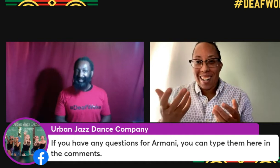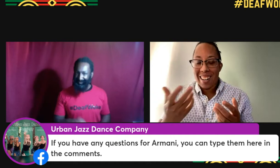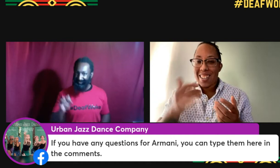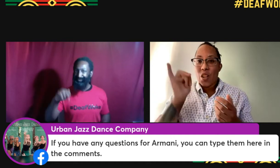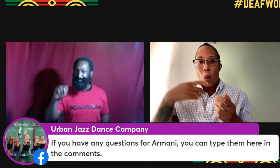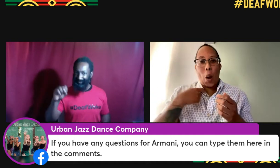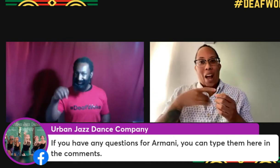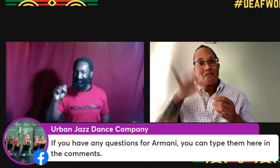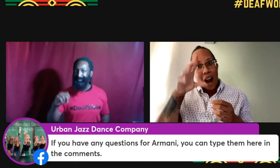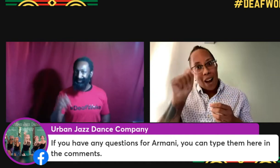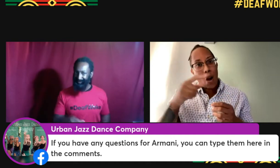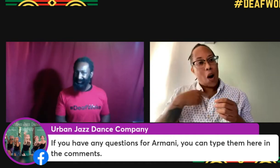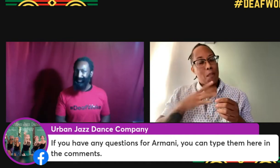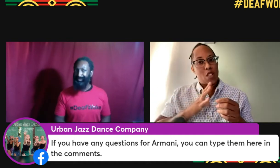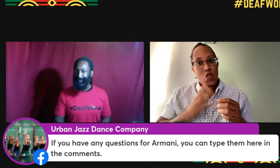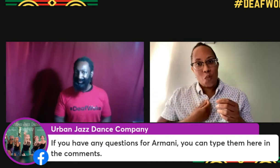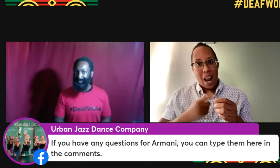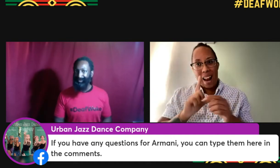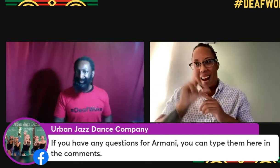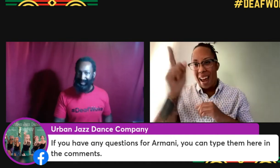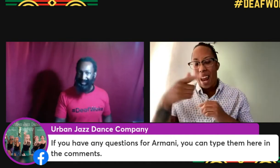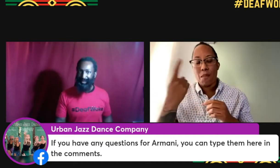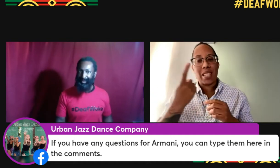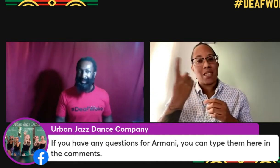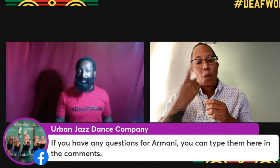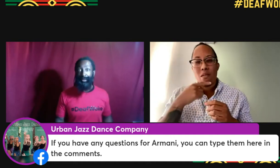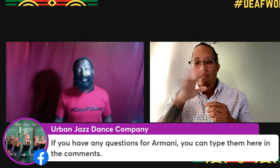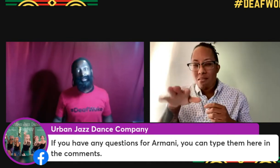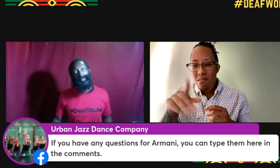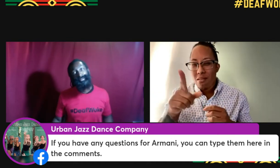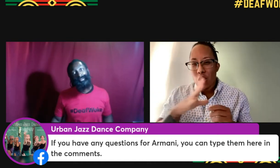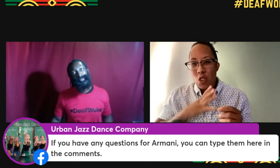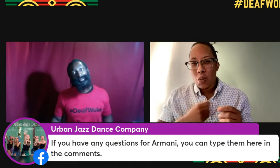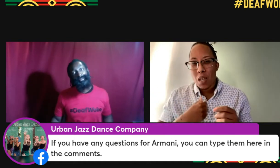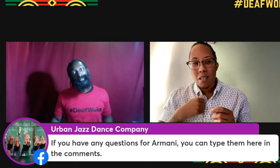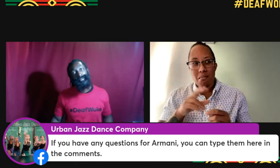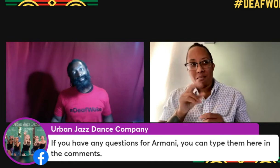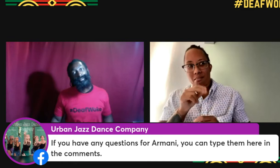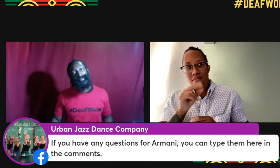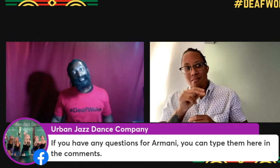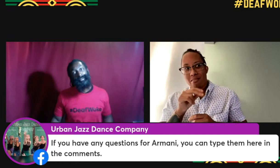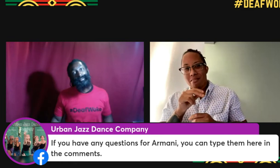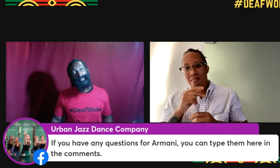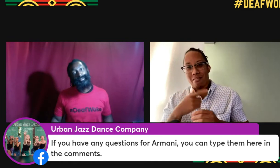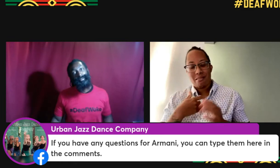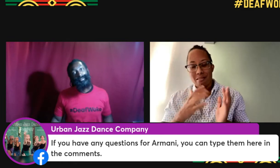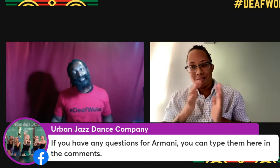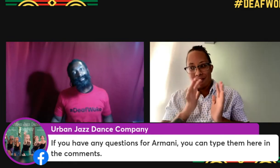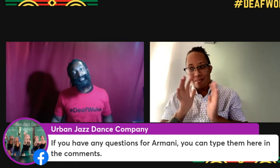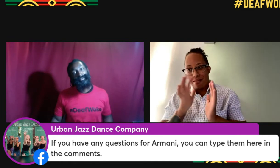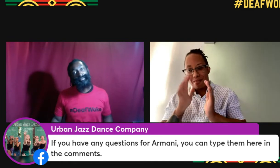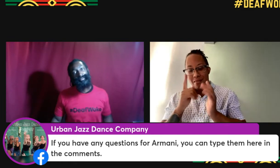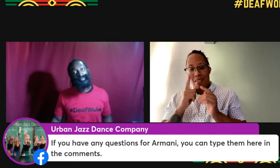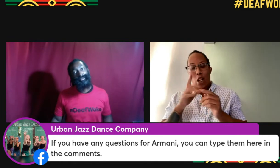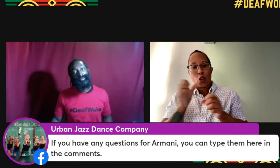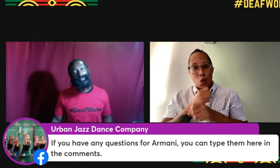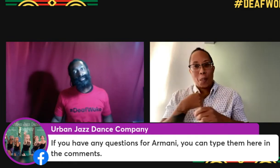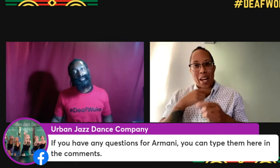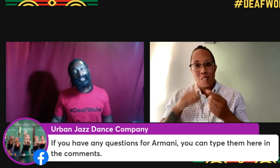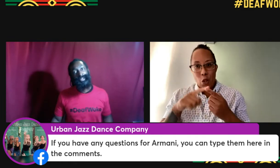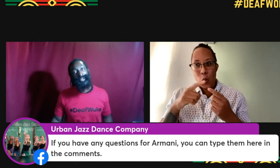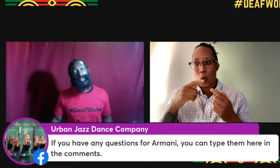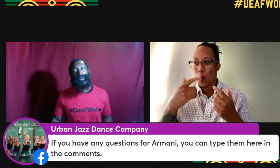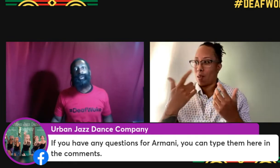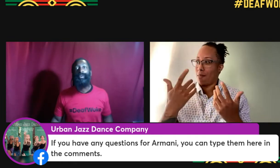call a late bloomer, right? I was late to the game. I found out that I was trans later in life. Someone said, you know, are you trans? And I